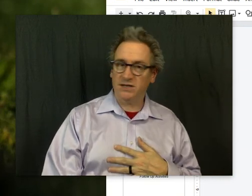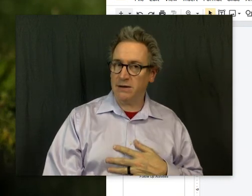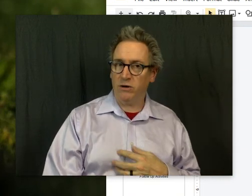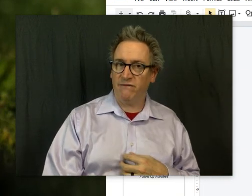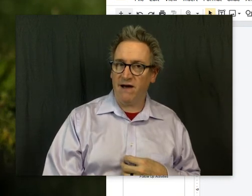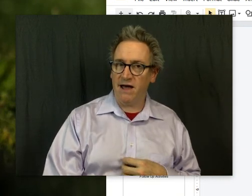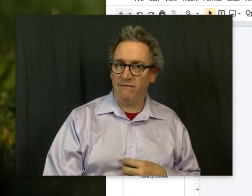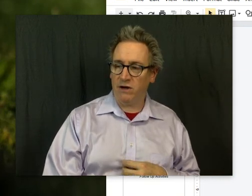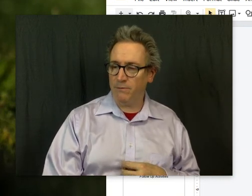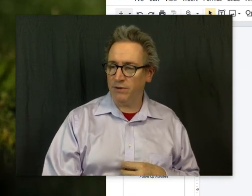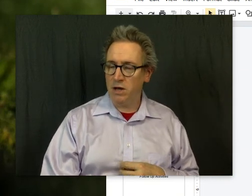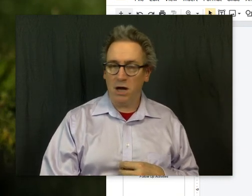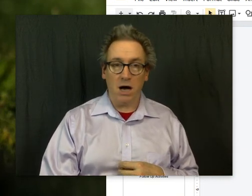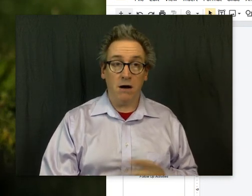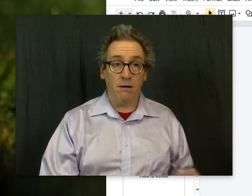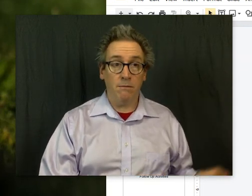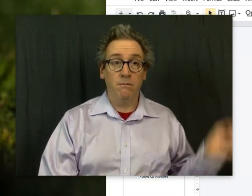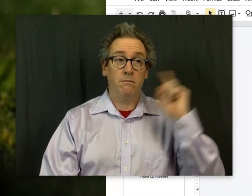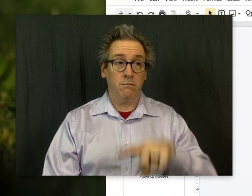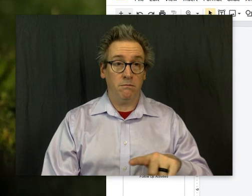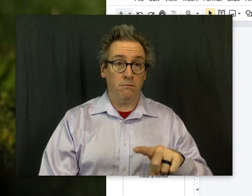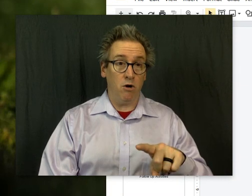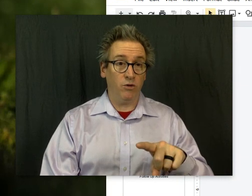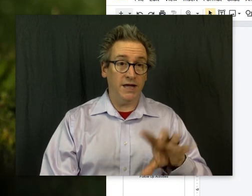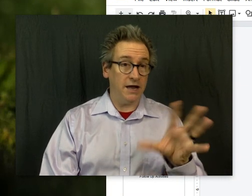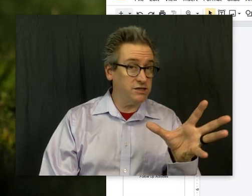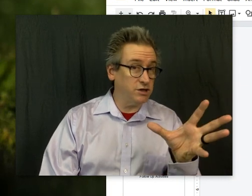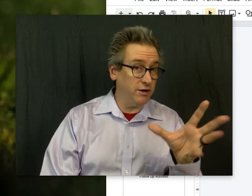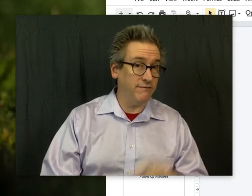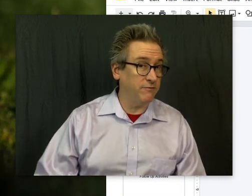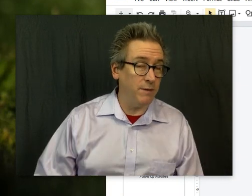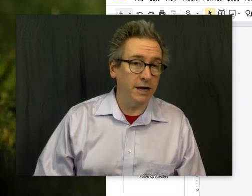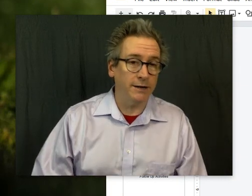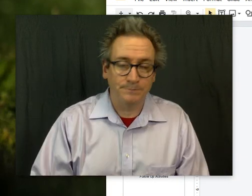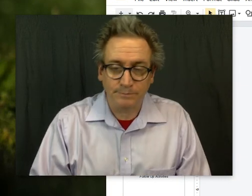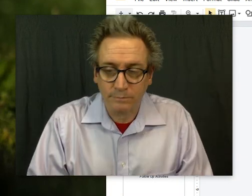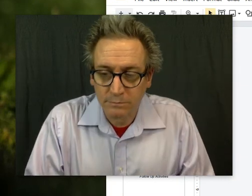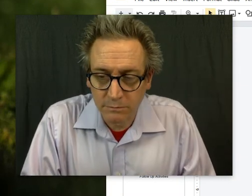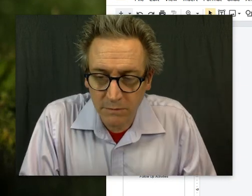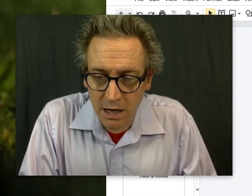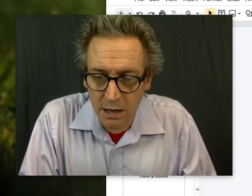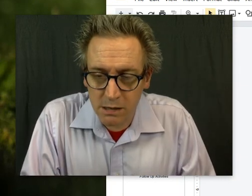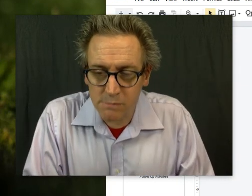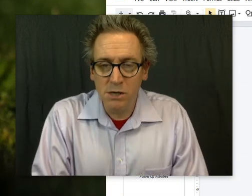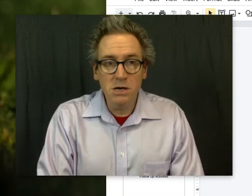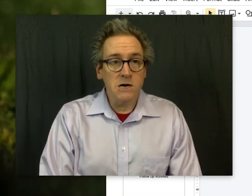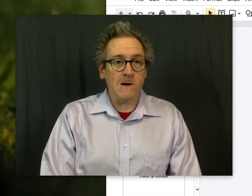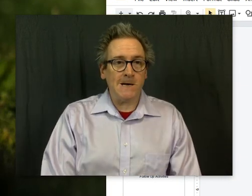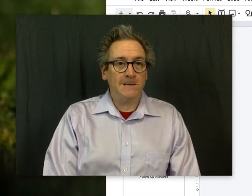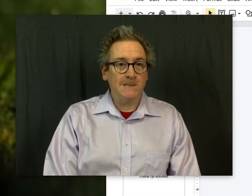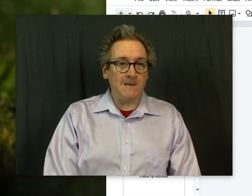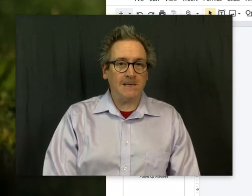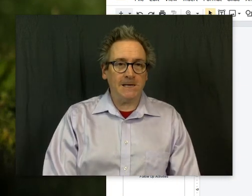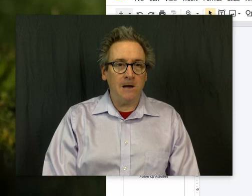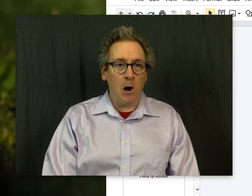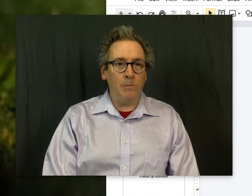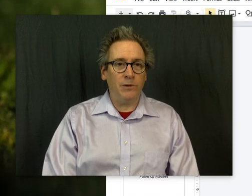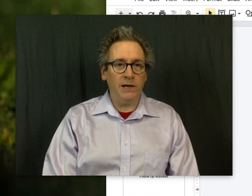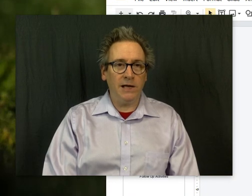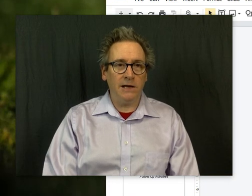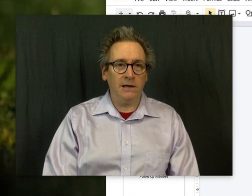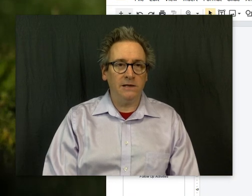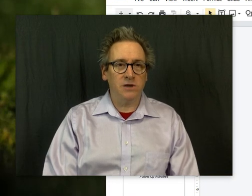hopefully 10.5 up over the weekend, so you'll have them for Monday. All right. So that's it.